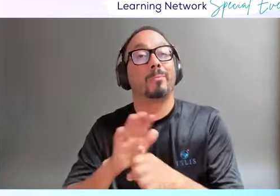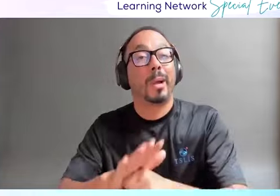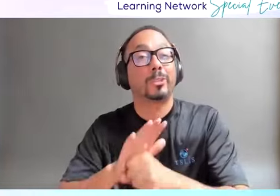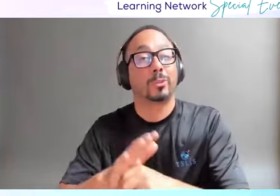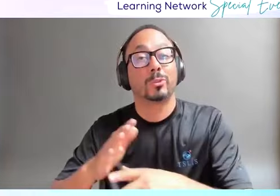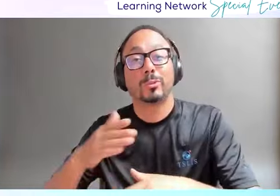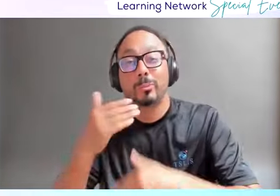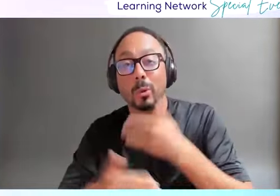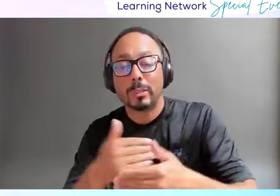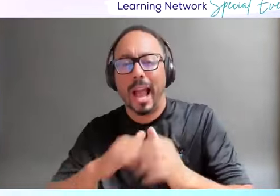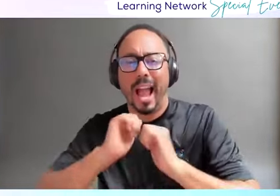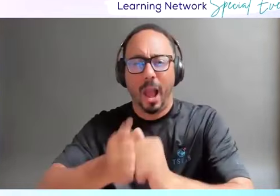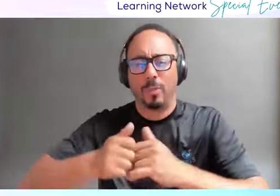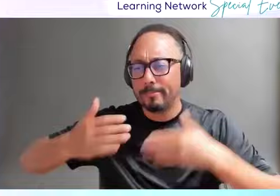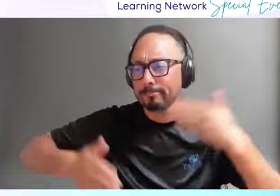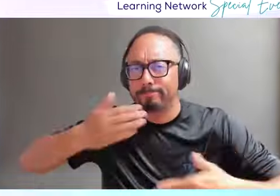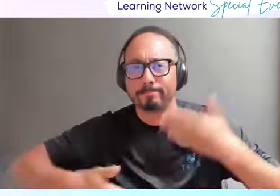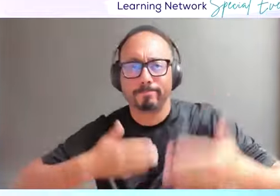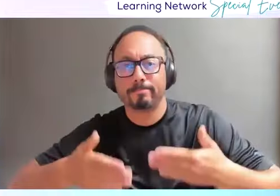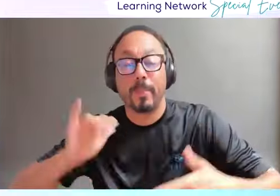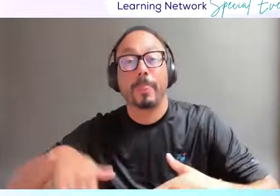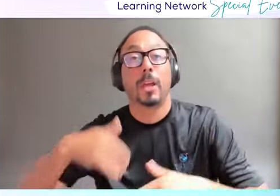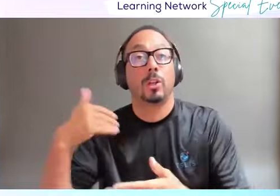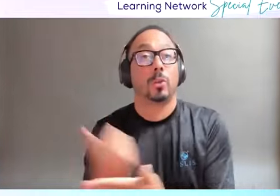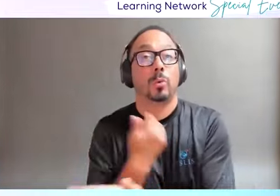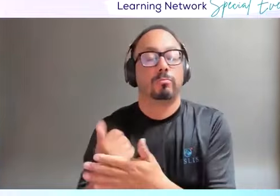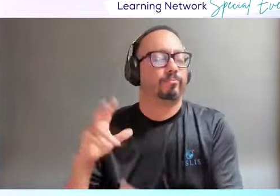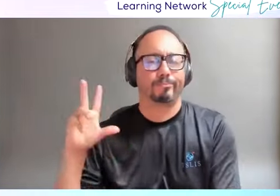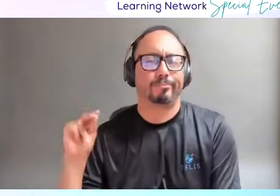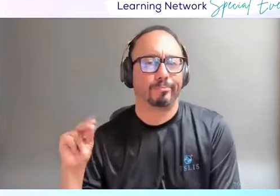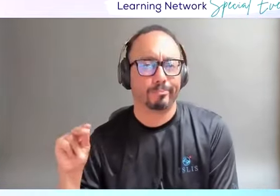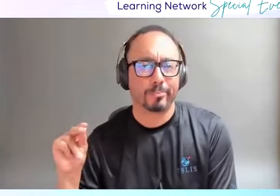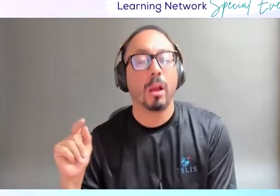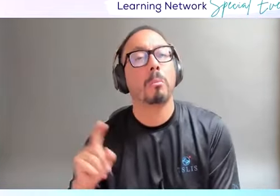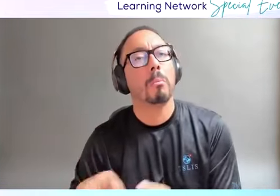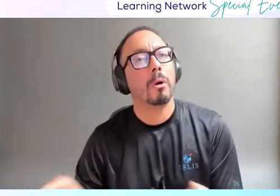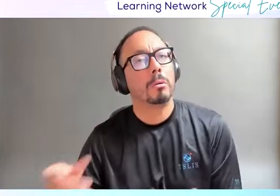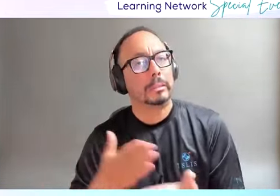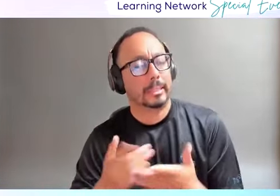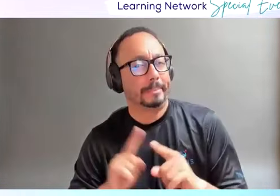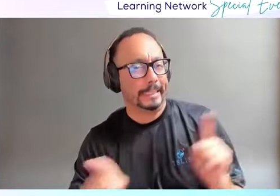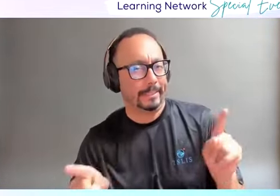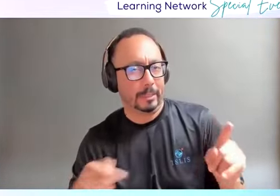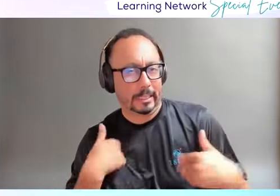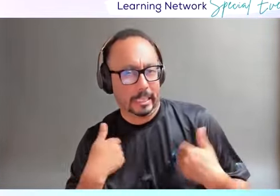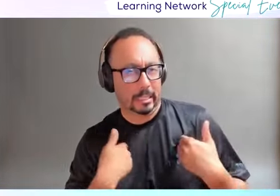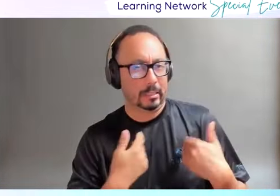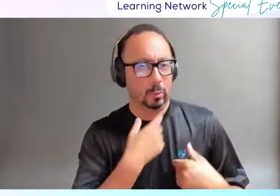processes. So I don't think that's new, that there would be some differences. With respect to the substance issue,